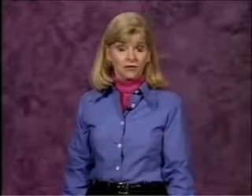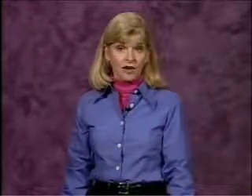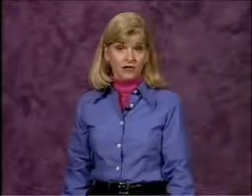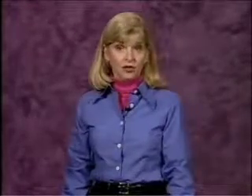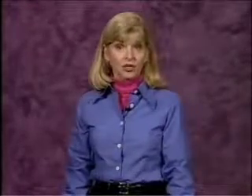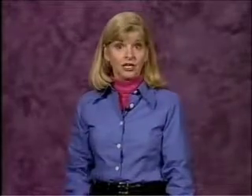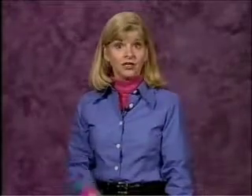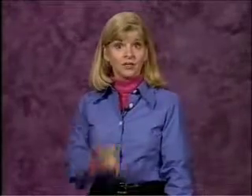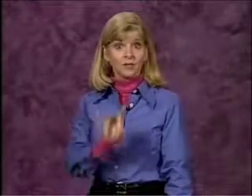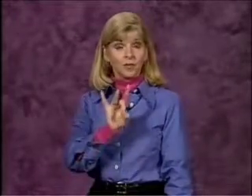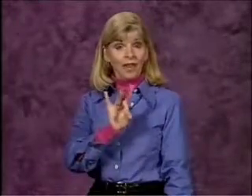8,500 is